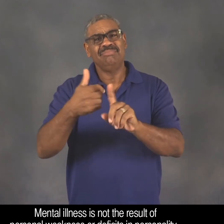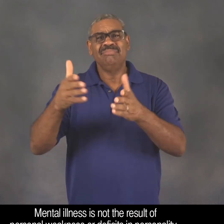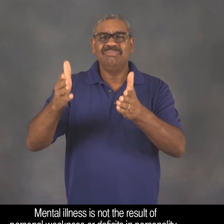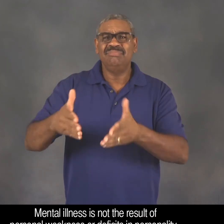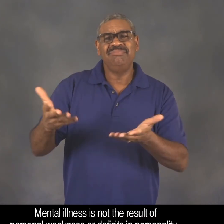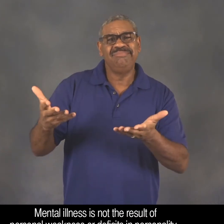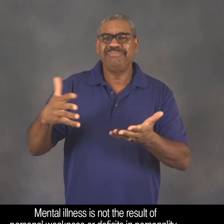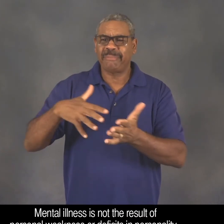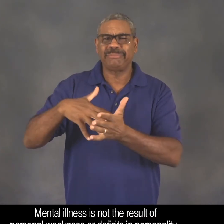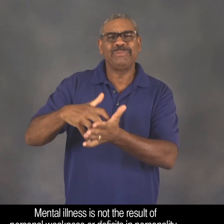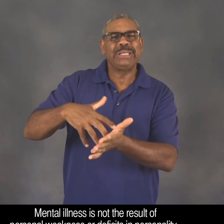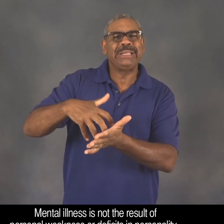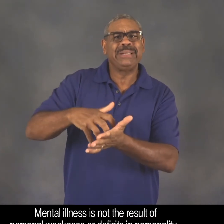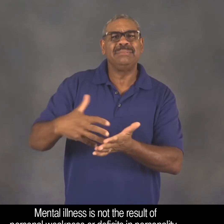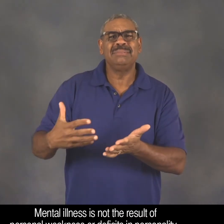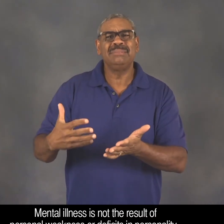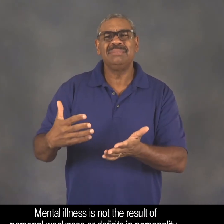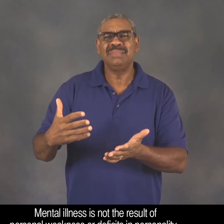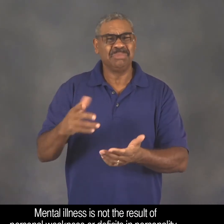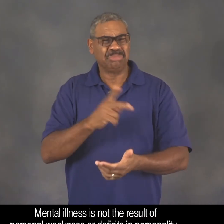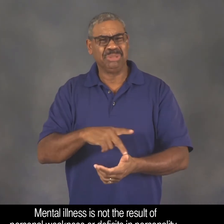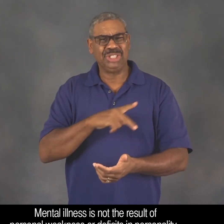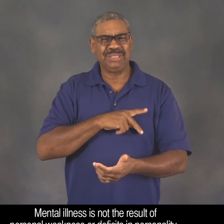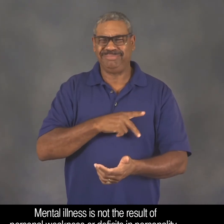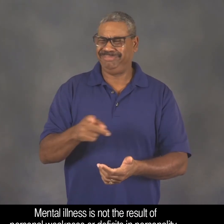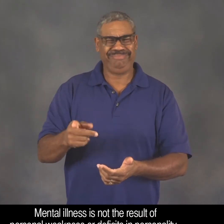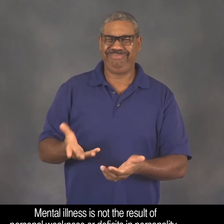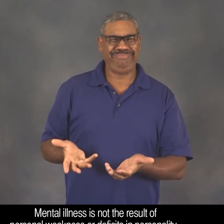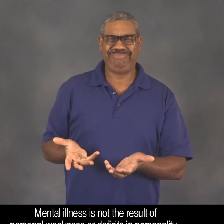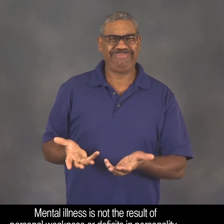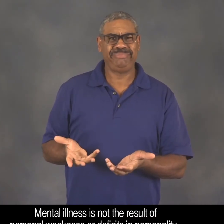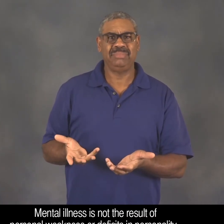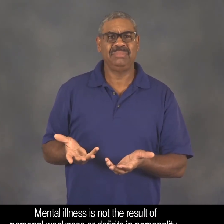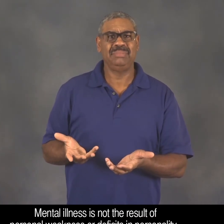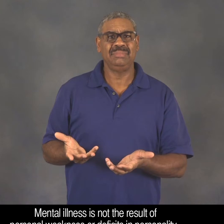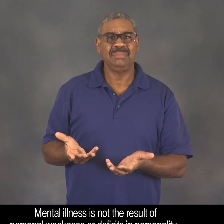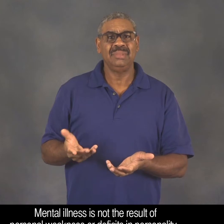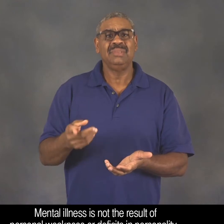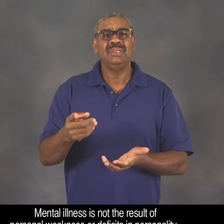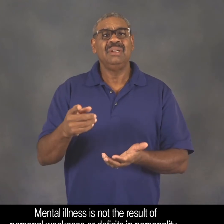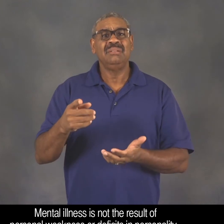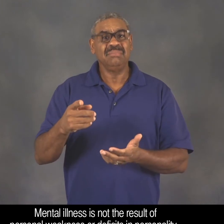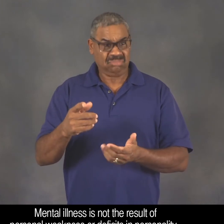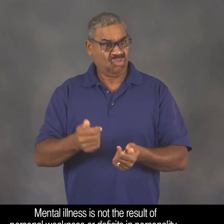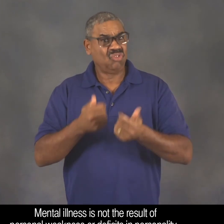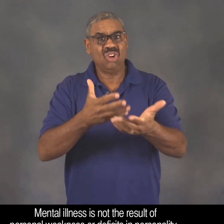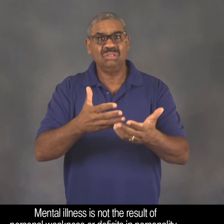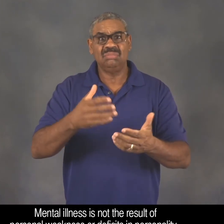Mental illness is not the result of personal weakness or deficits in personality.